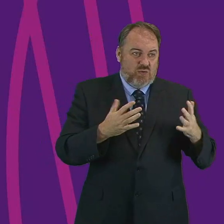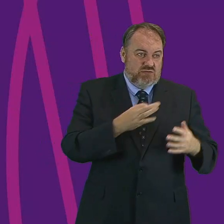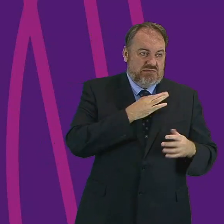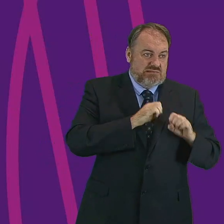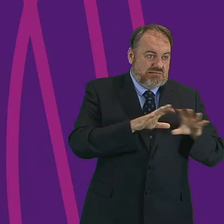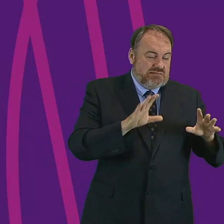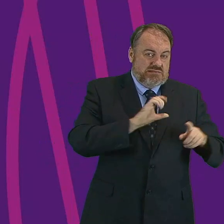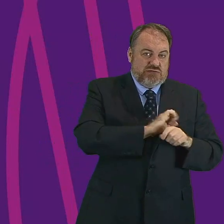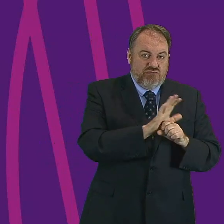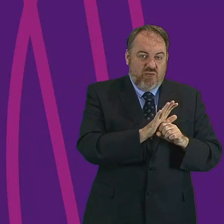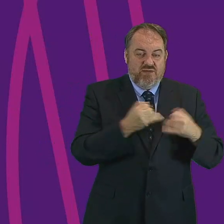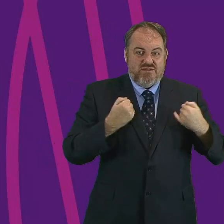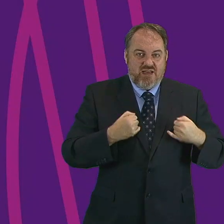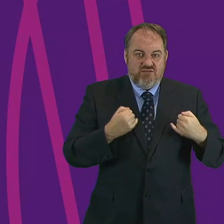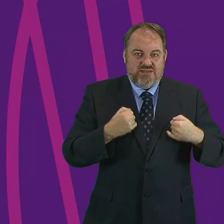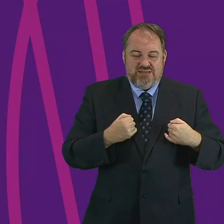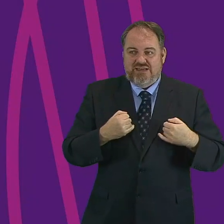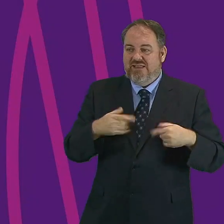role? First Minister.